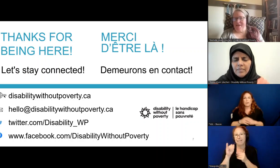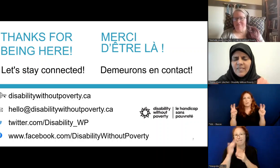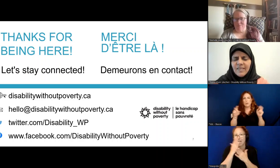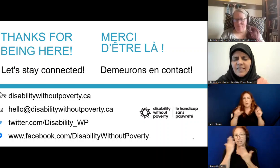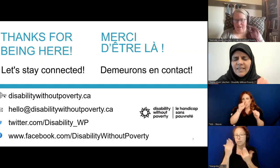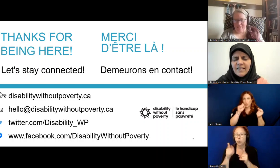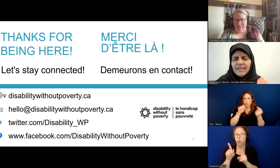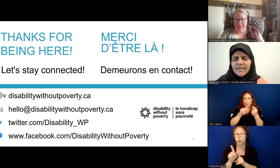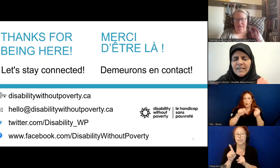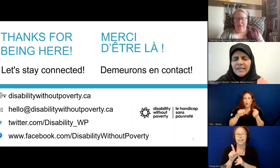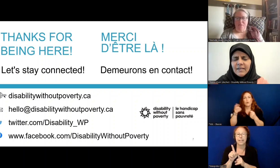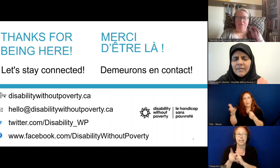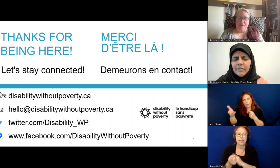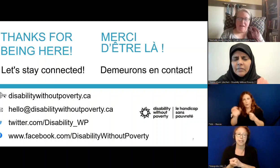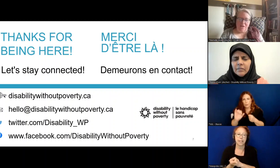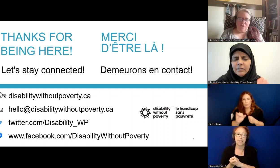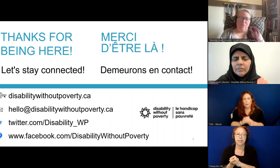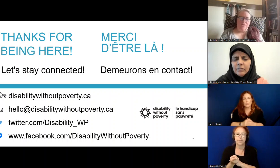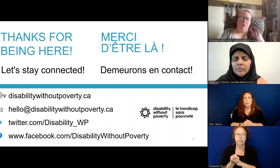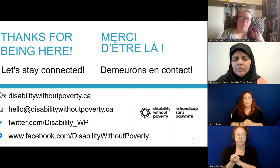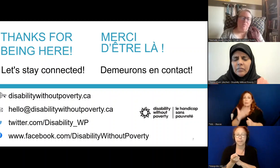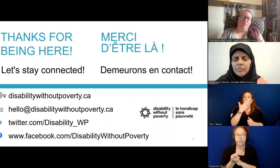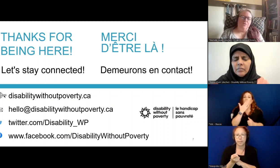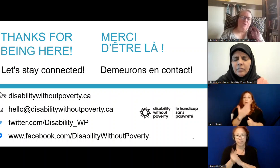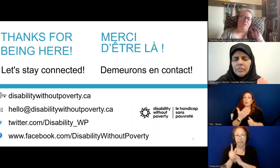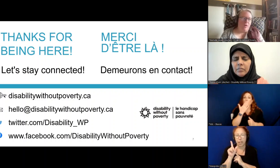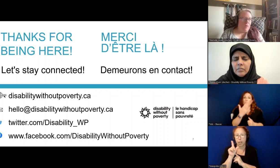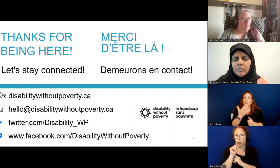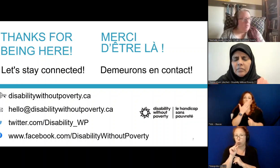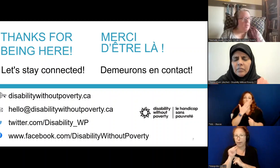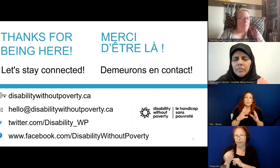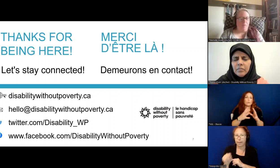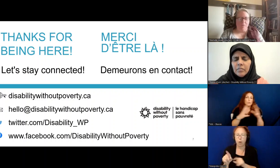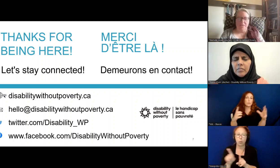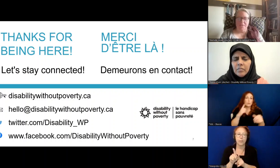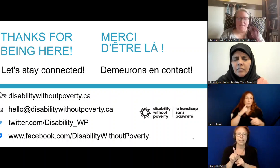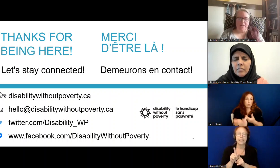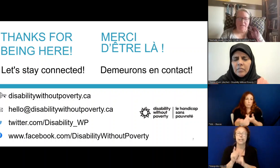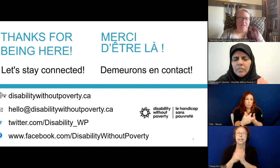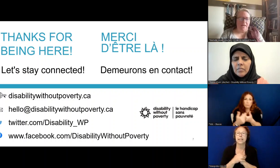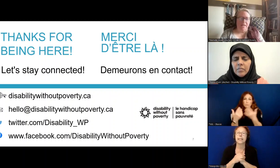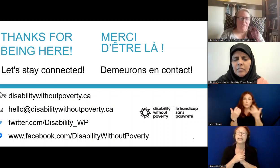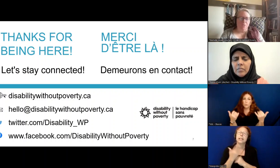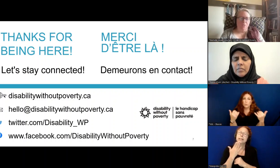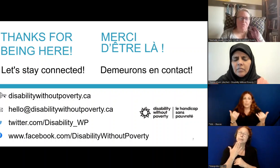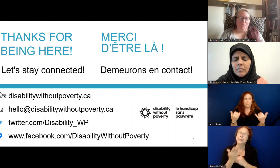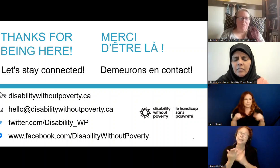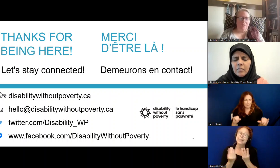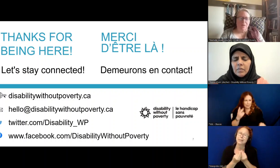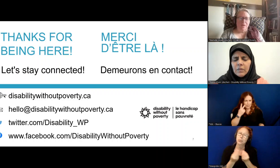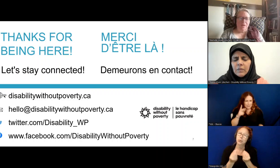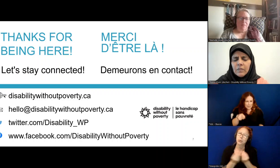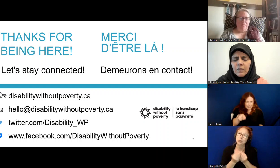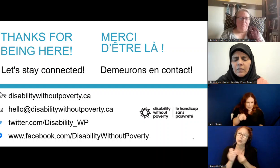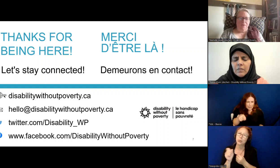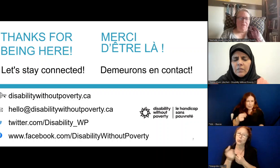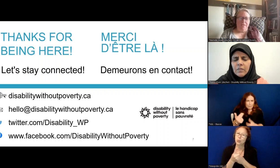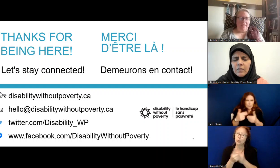find us there as well. Thank you so much for so many people. We're still at like